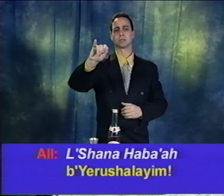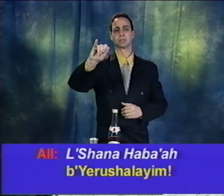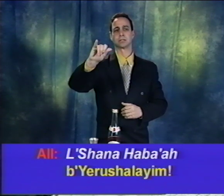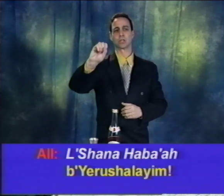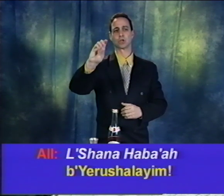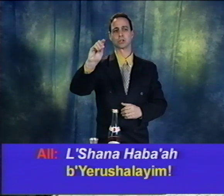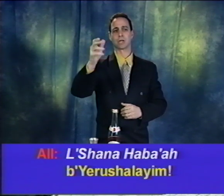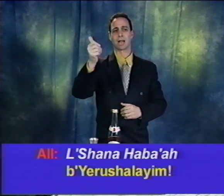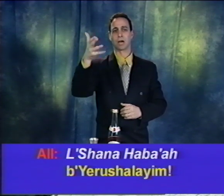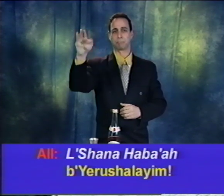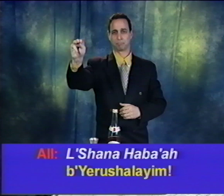beYerushalayim.